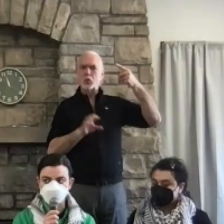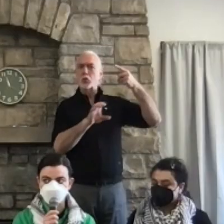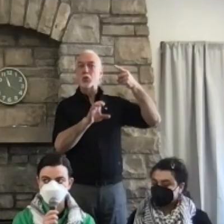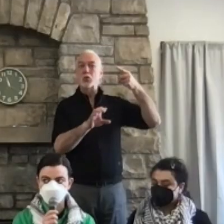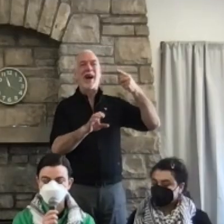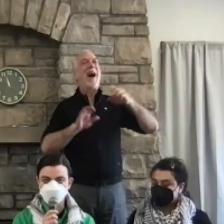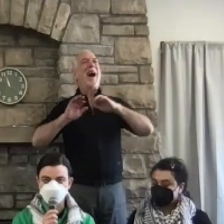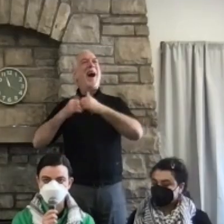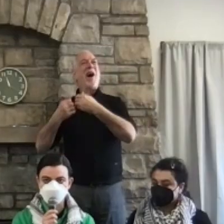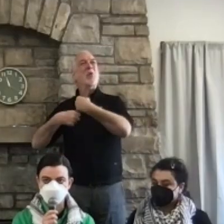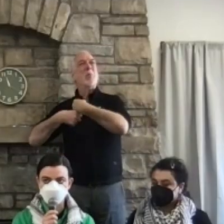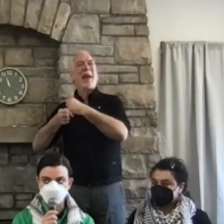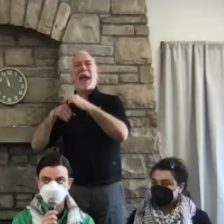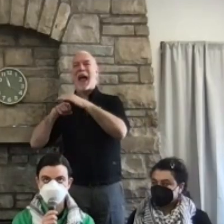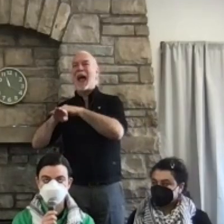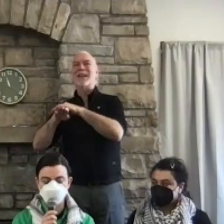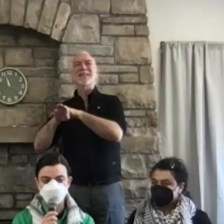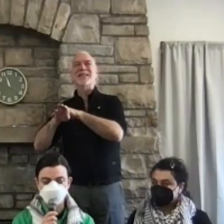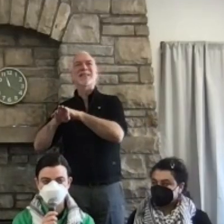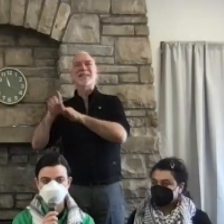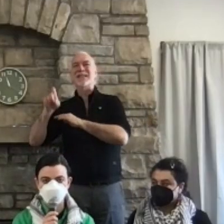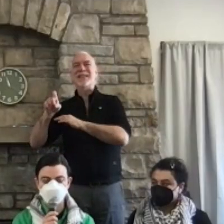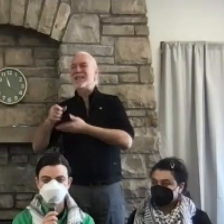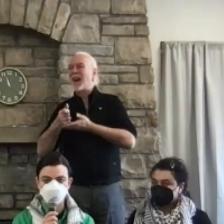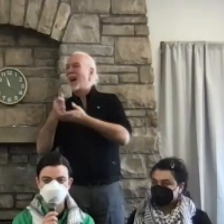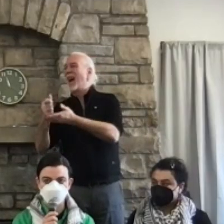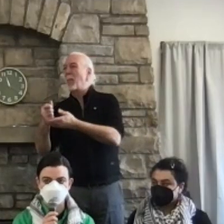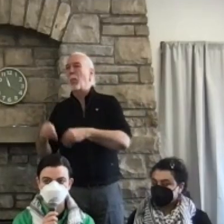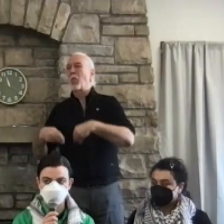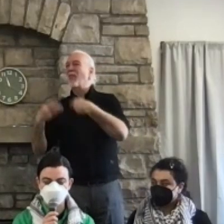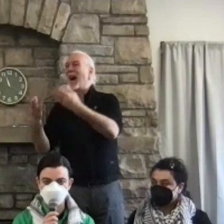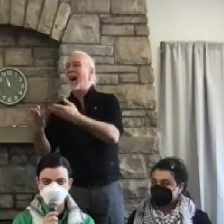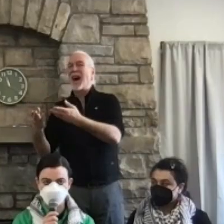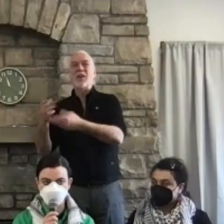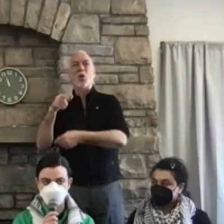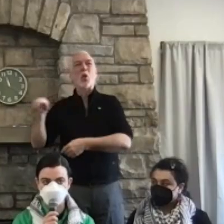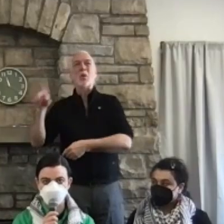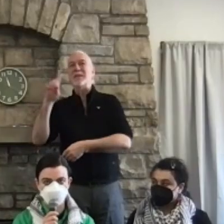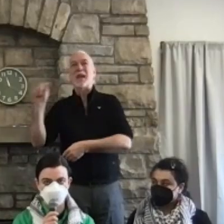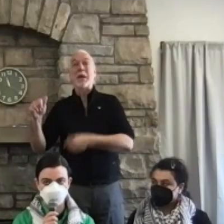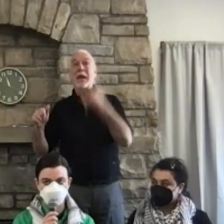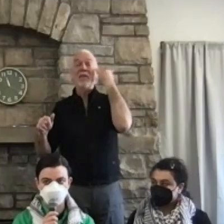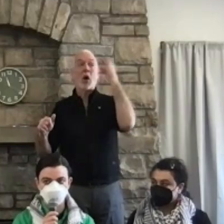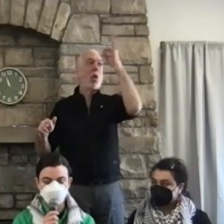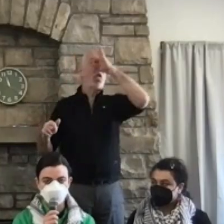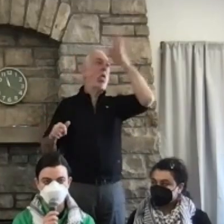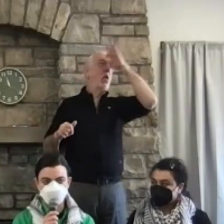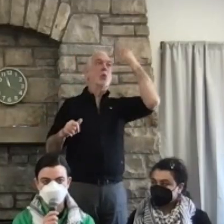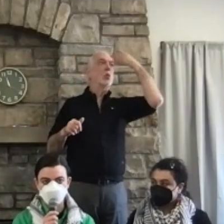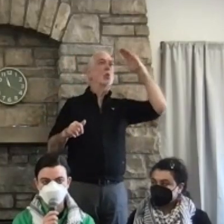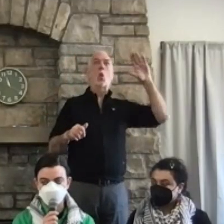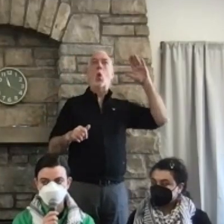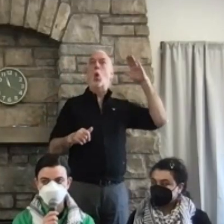access needs, or we can't accommodate the access needs, we can't provide the things that disabled people need if we aren't aware of